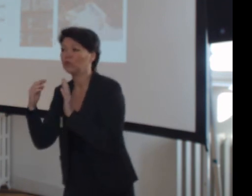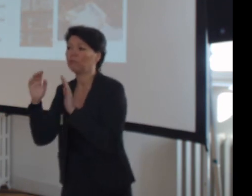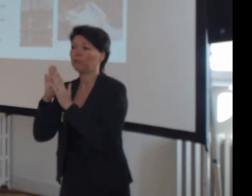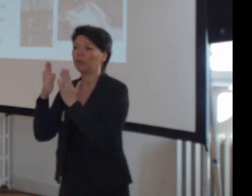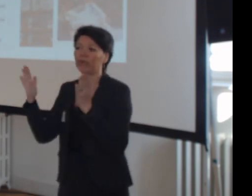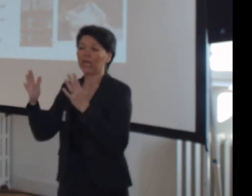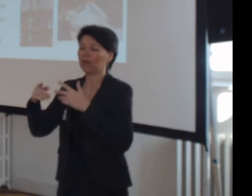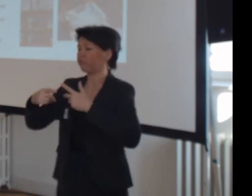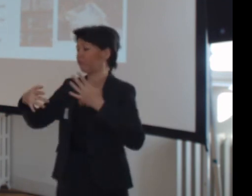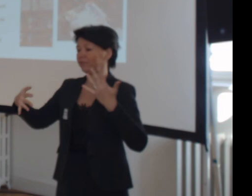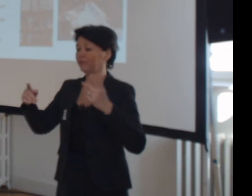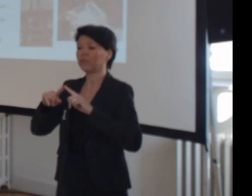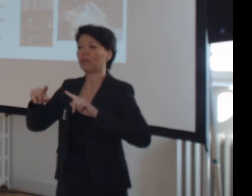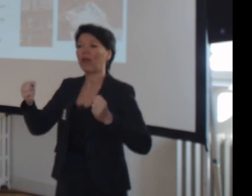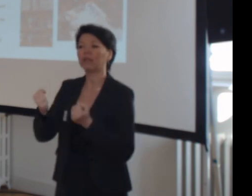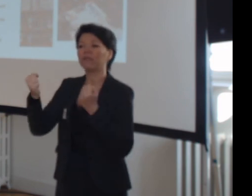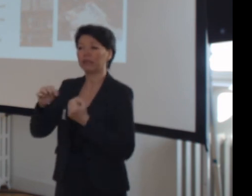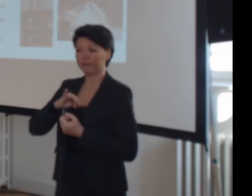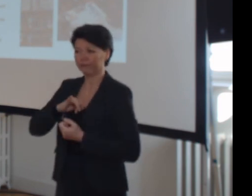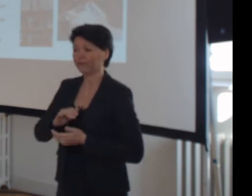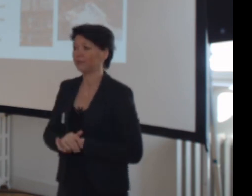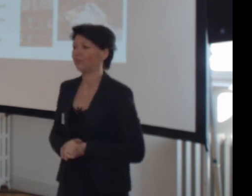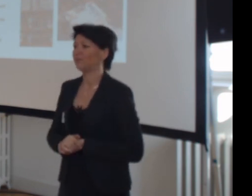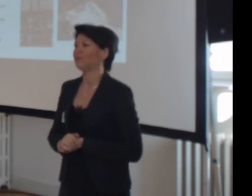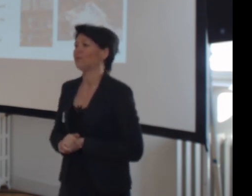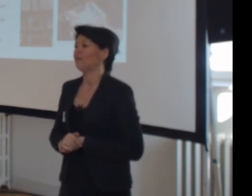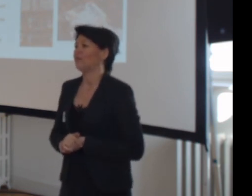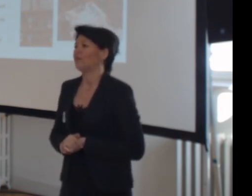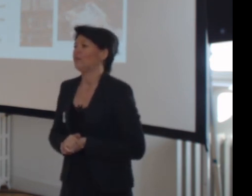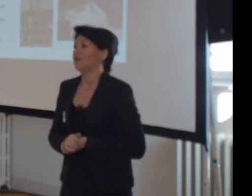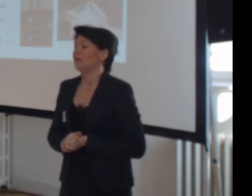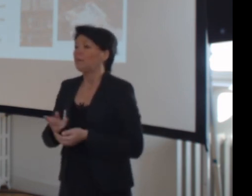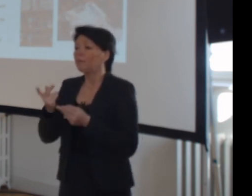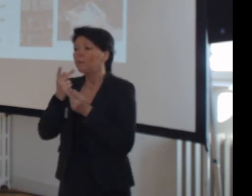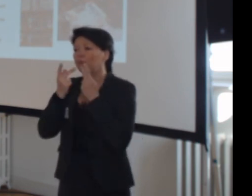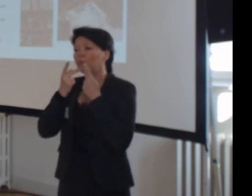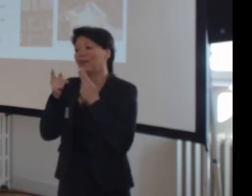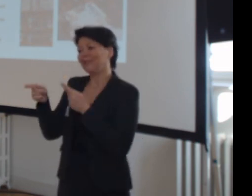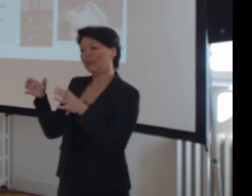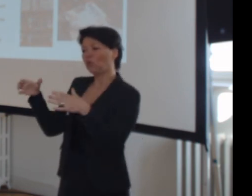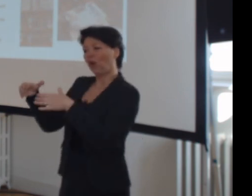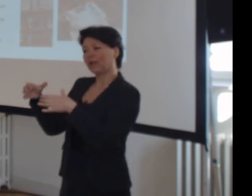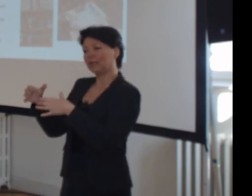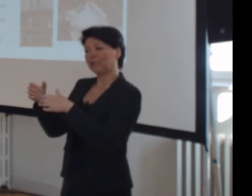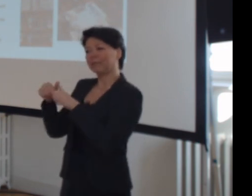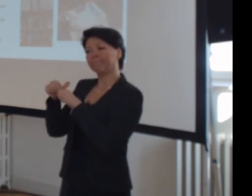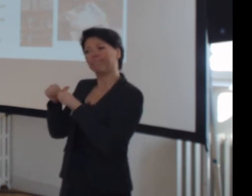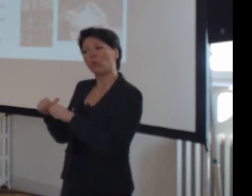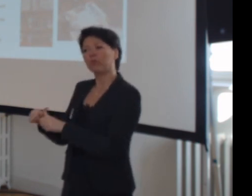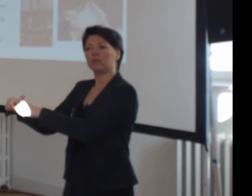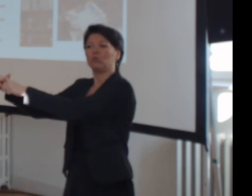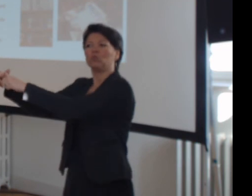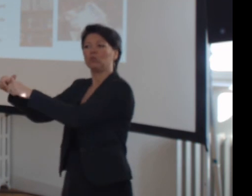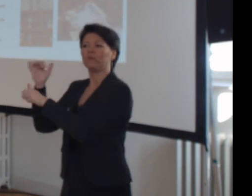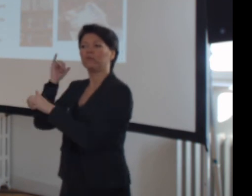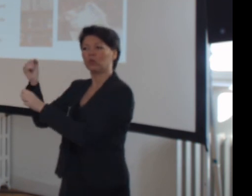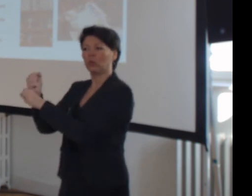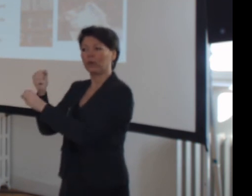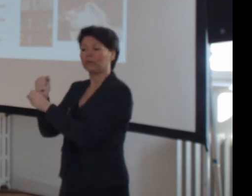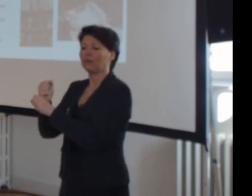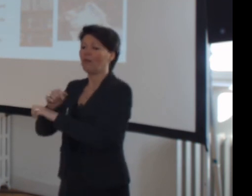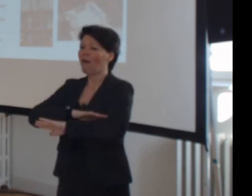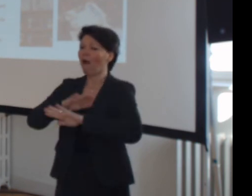in a continuous manner on this collection, which I would say that actually in all